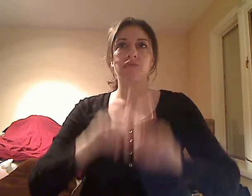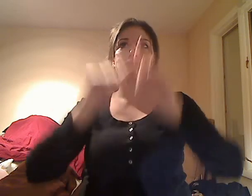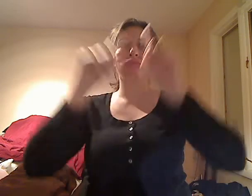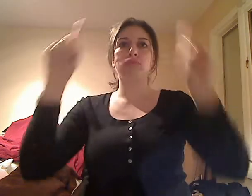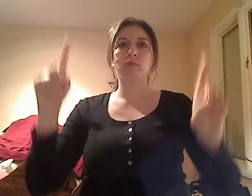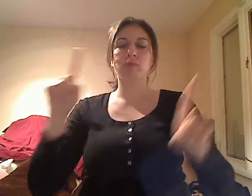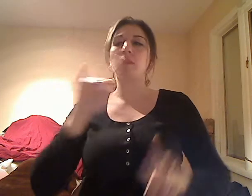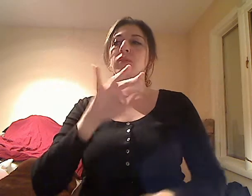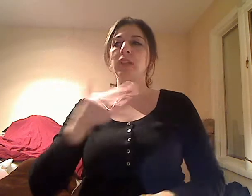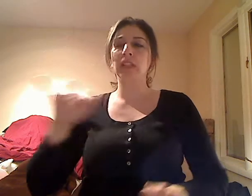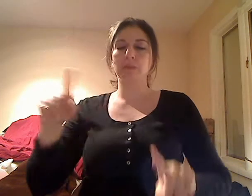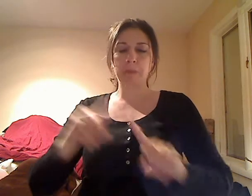example of homonyms.